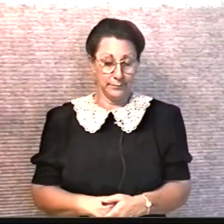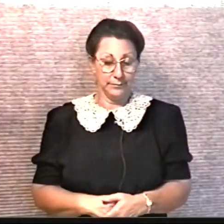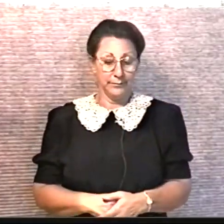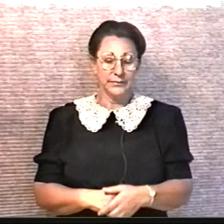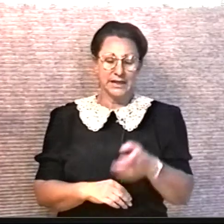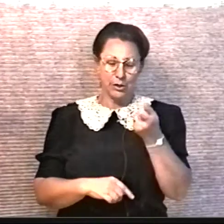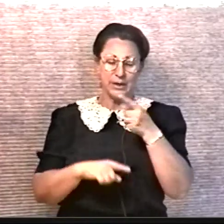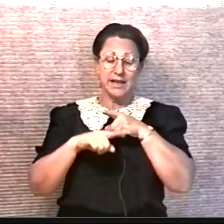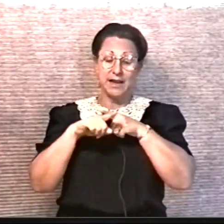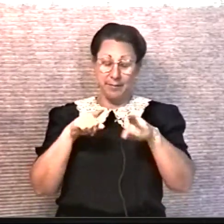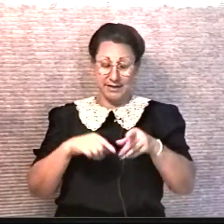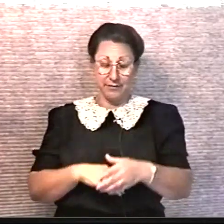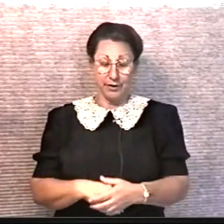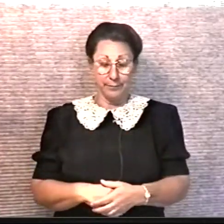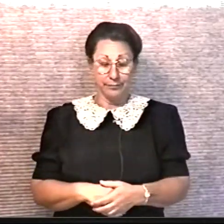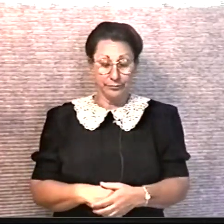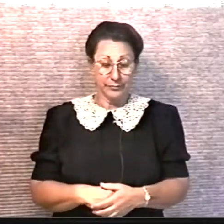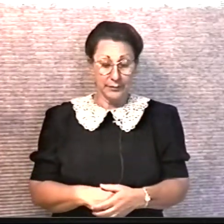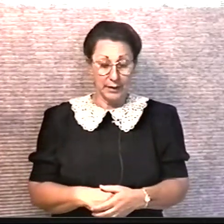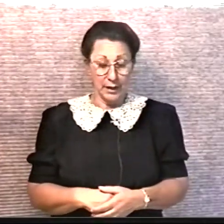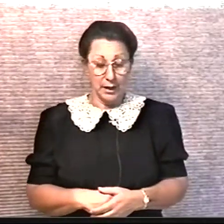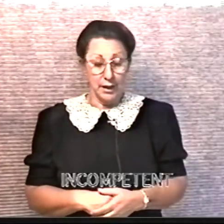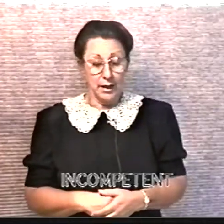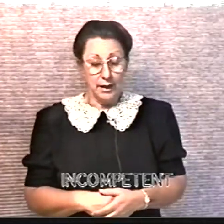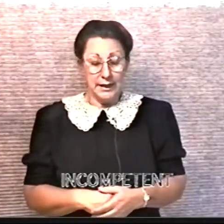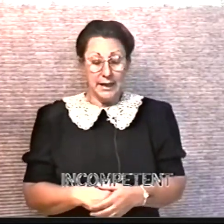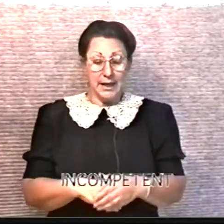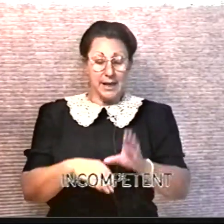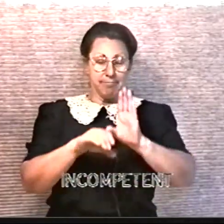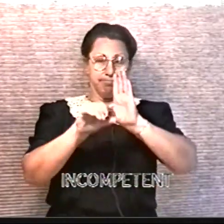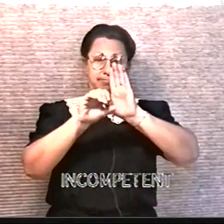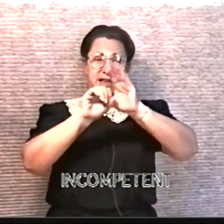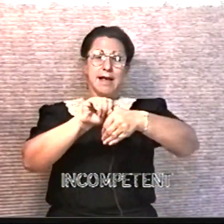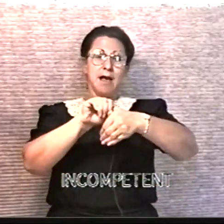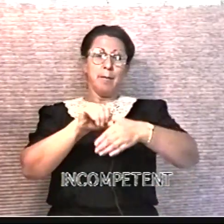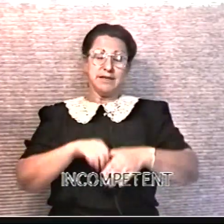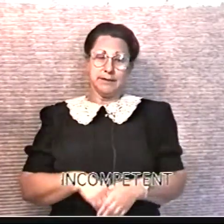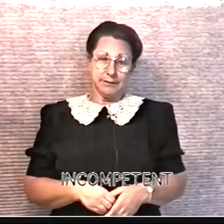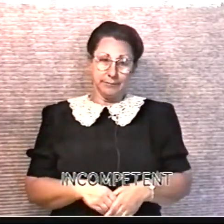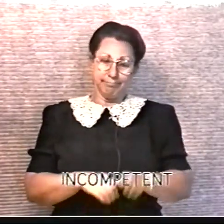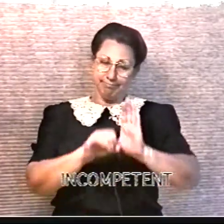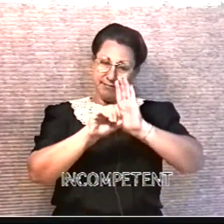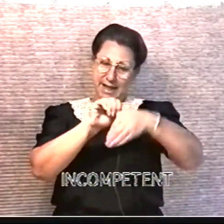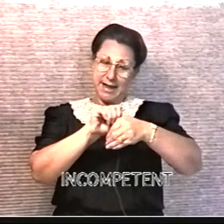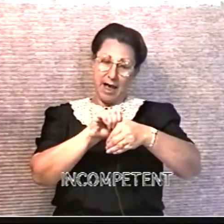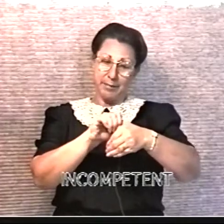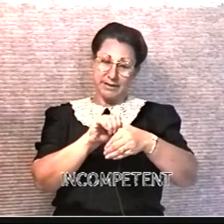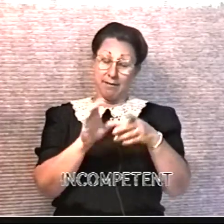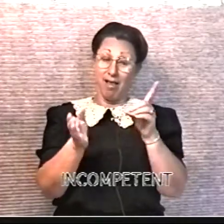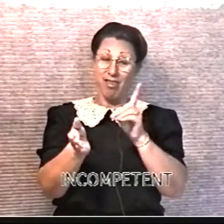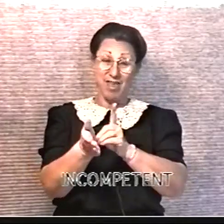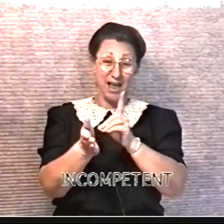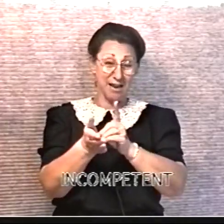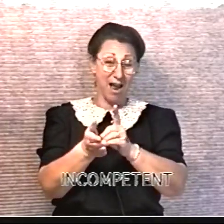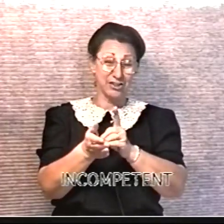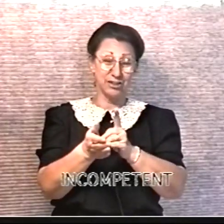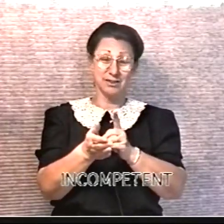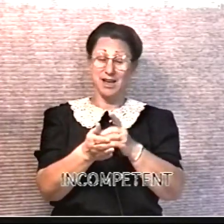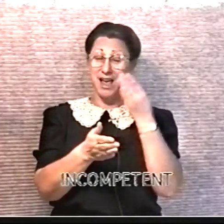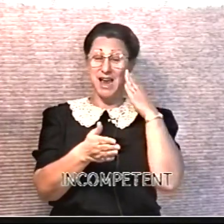So it's a little bit different. Incompetent. incompetent. That doctor, he doesn't